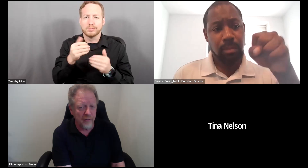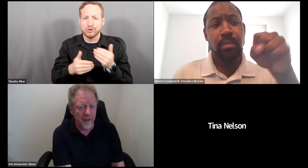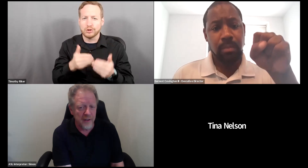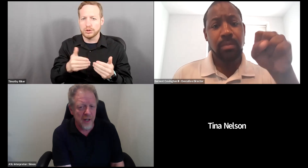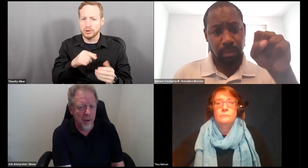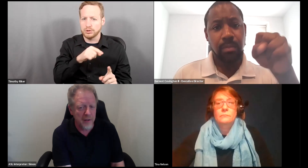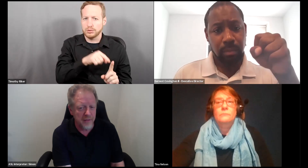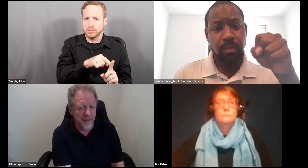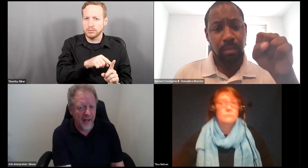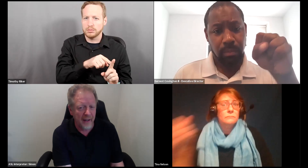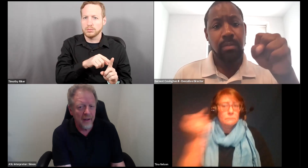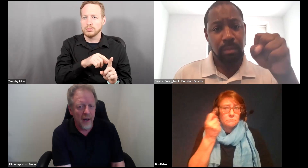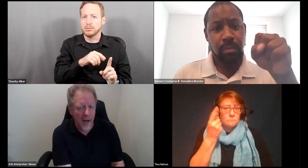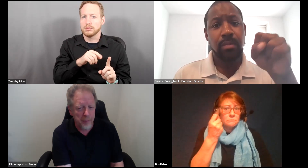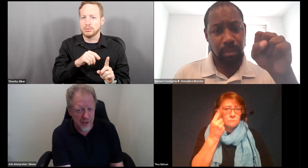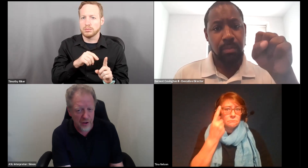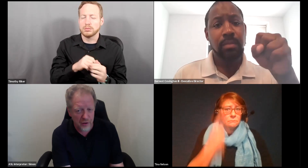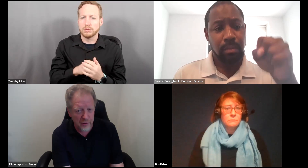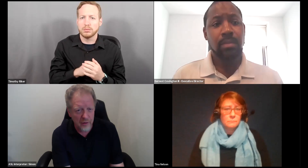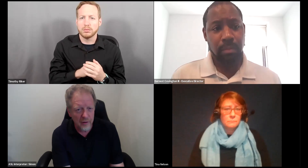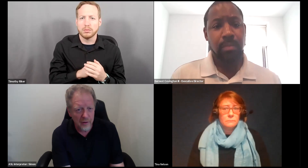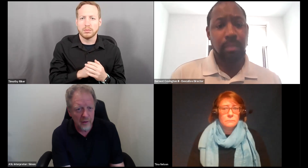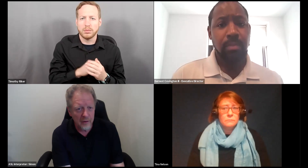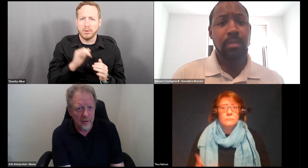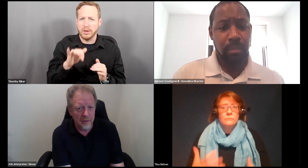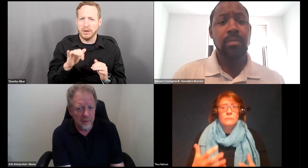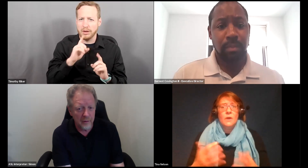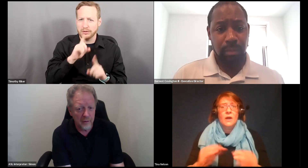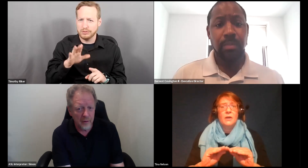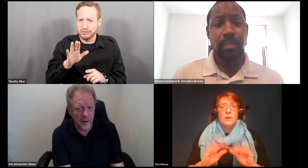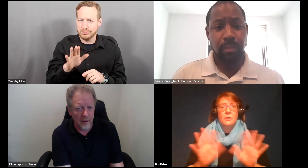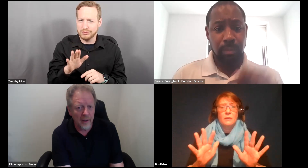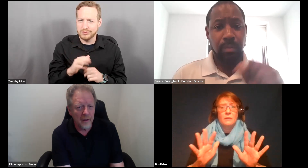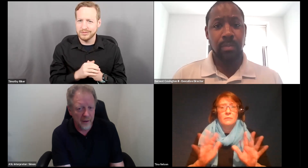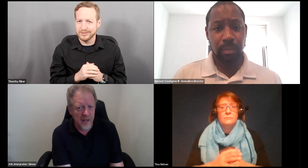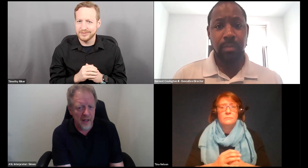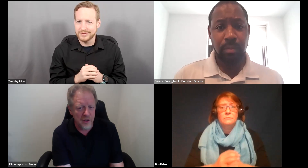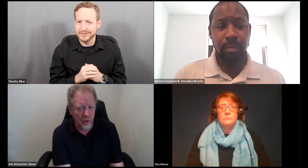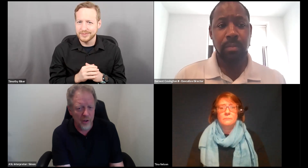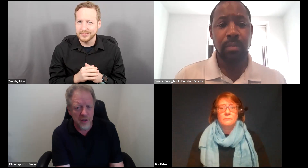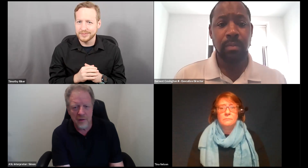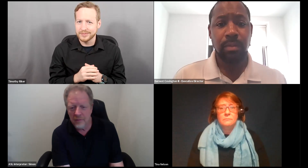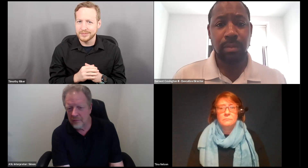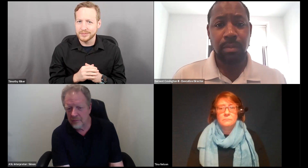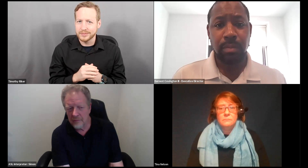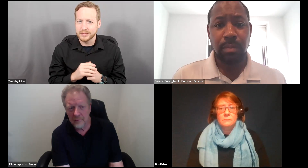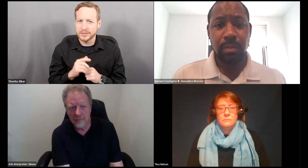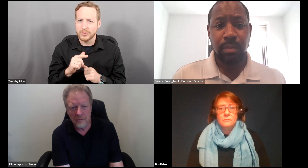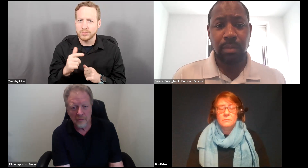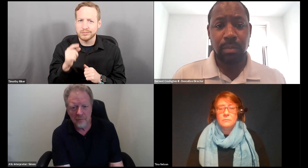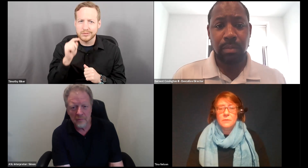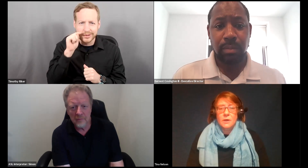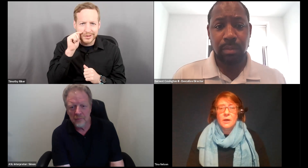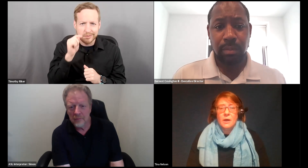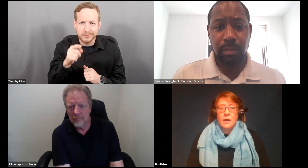of Hearing, for the inside policy for that, and that procedure. So you would like, Does that answer your question?